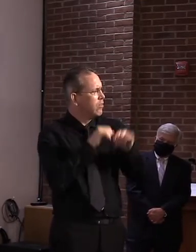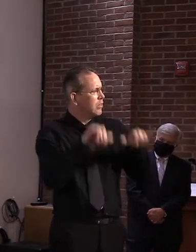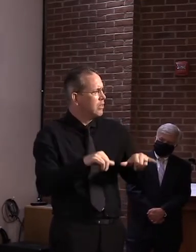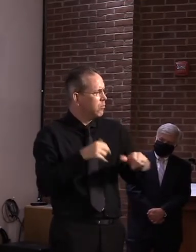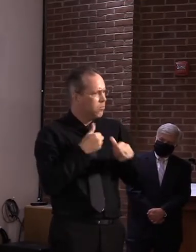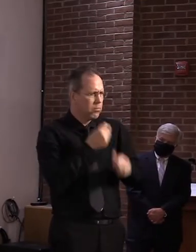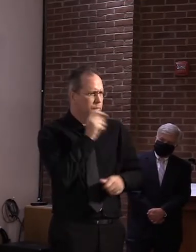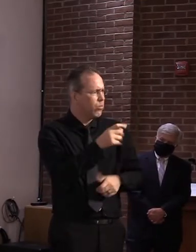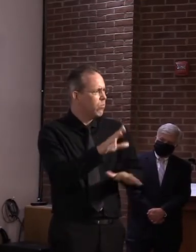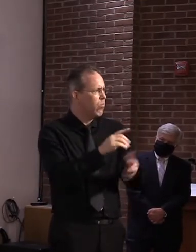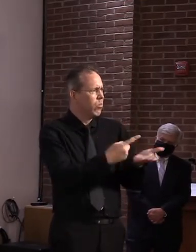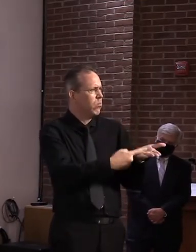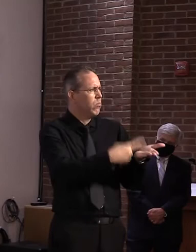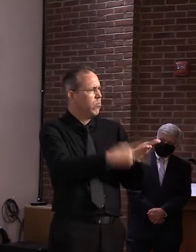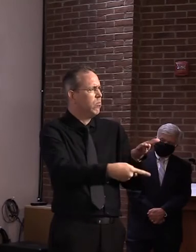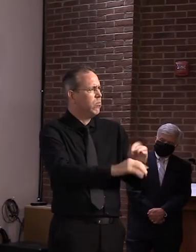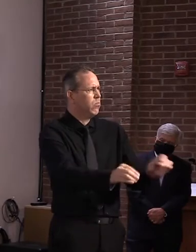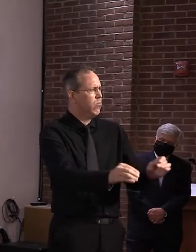that 14 days.